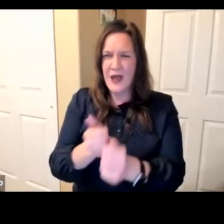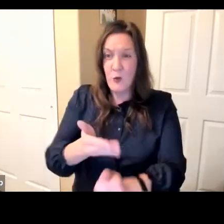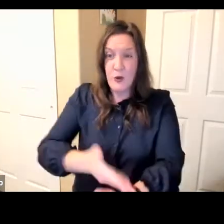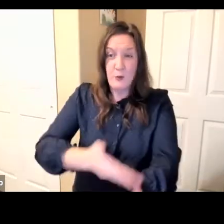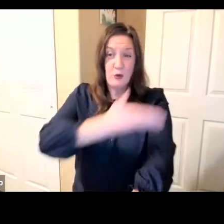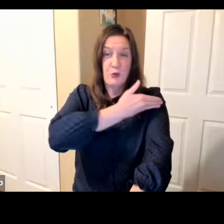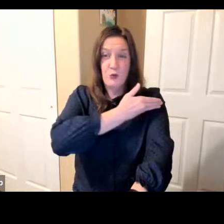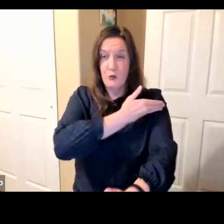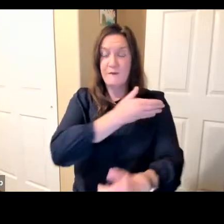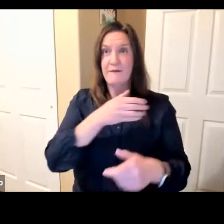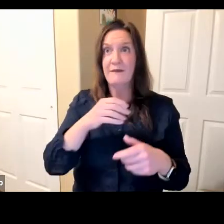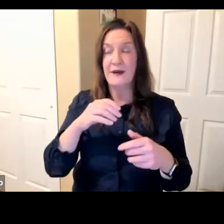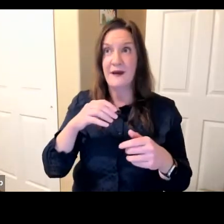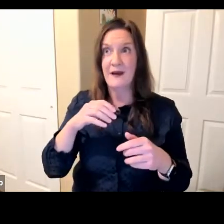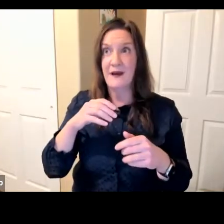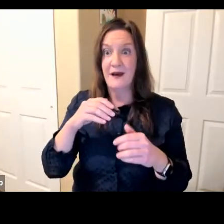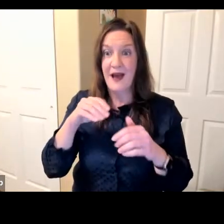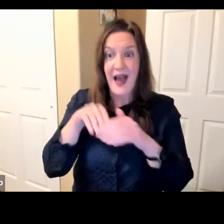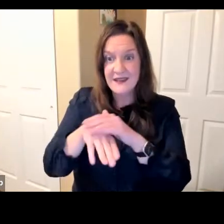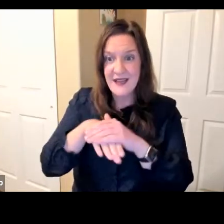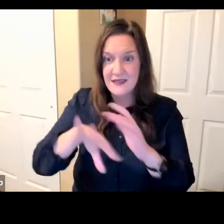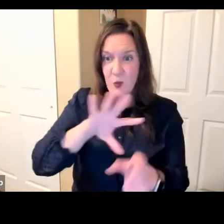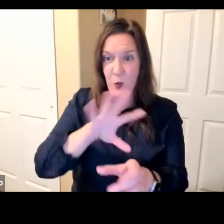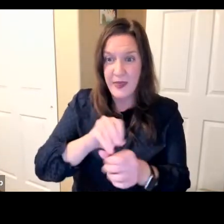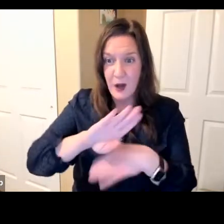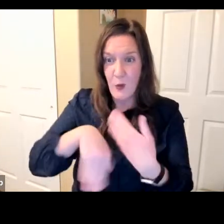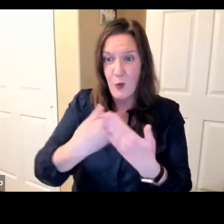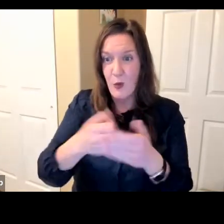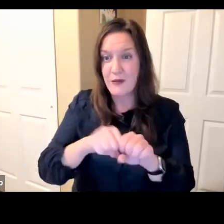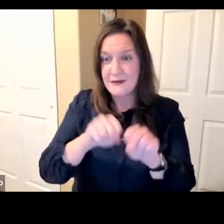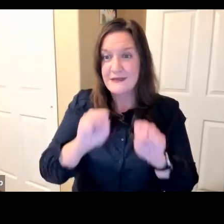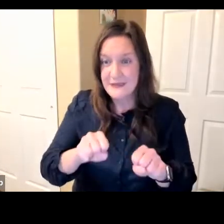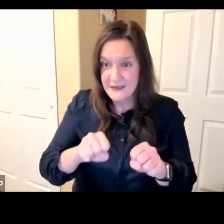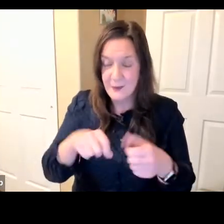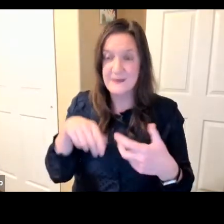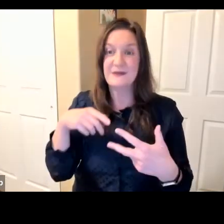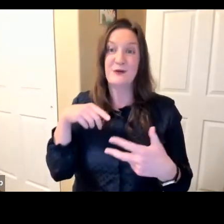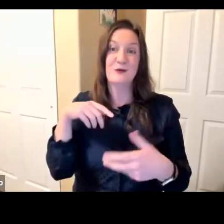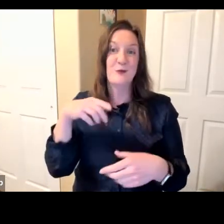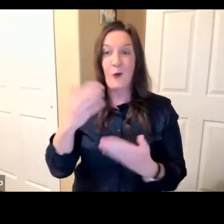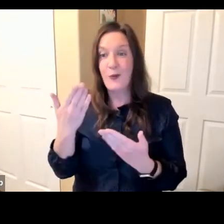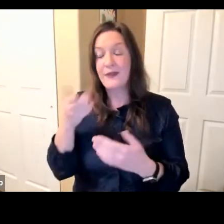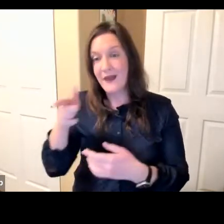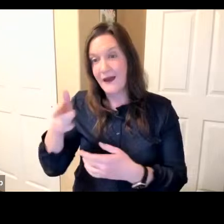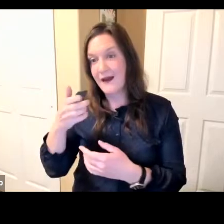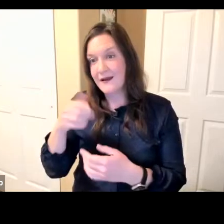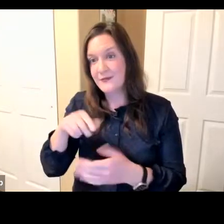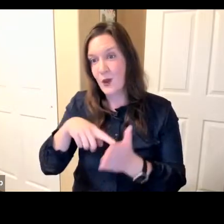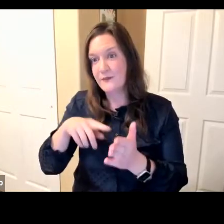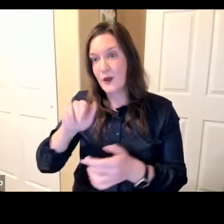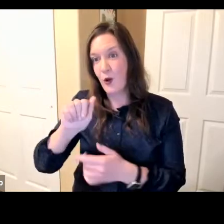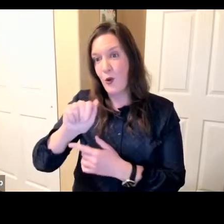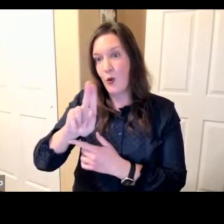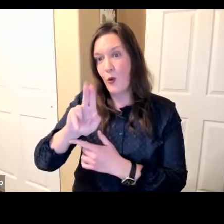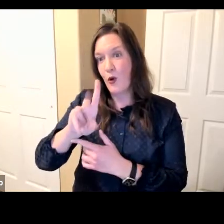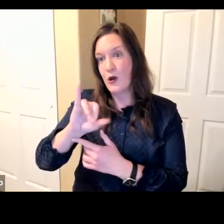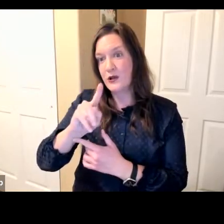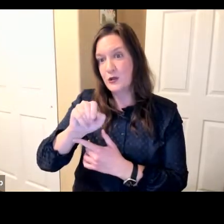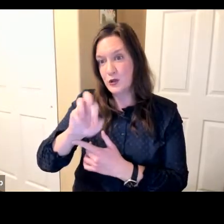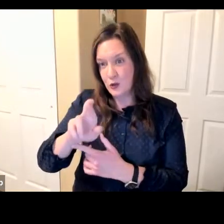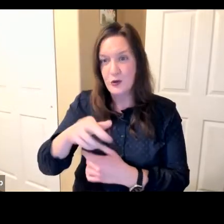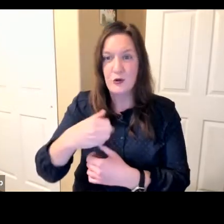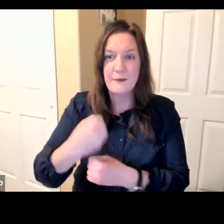are looking at how we can improve accessibility within the entire system.